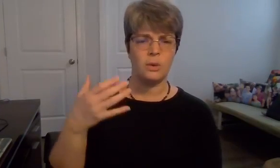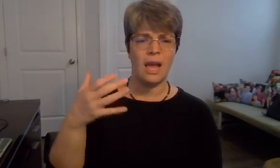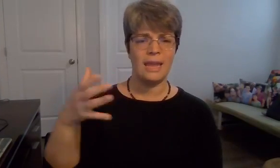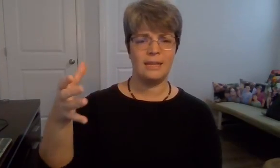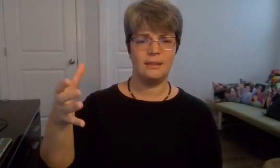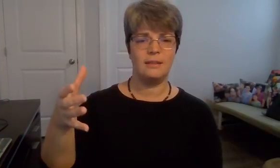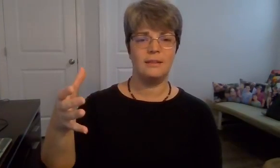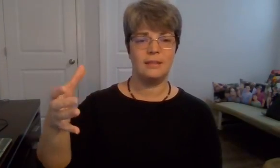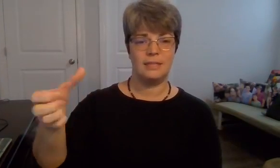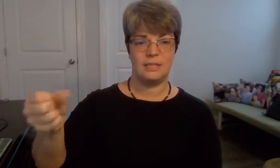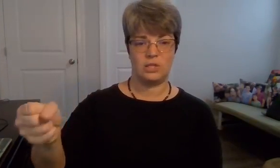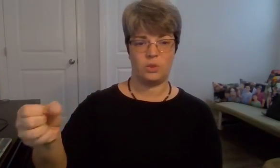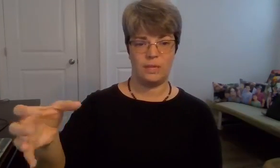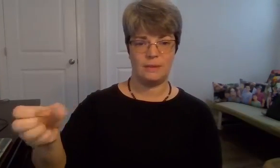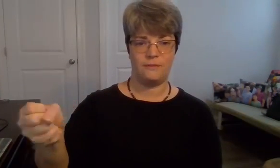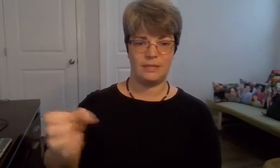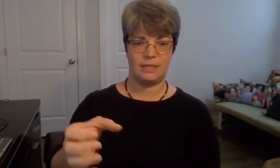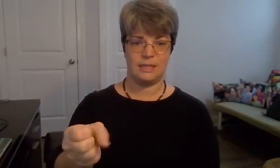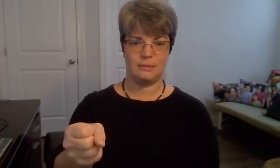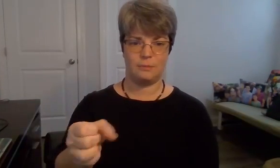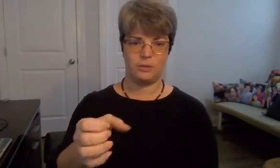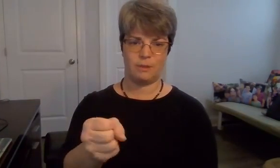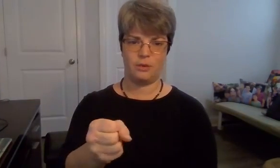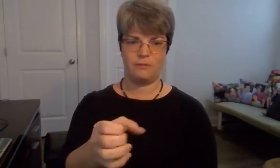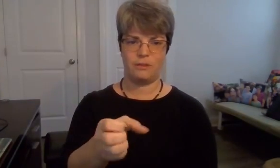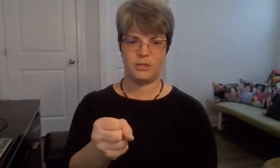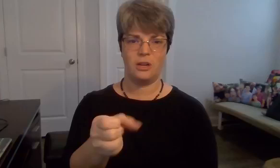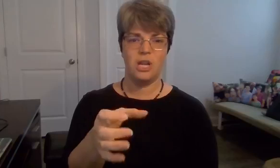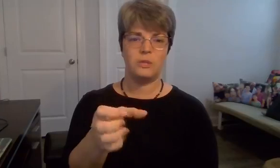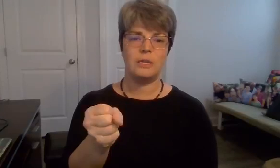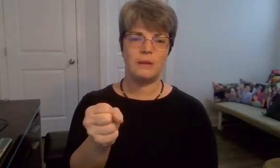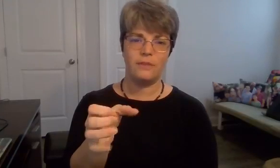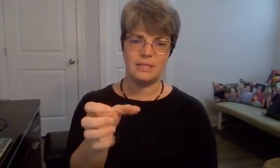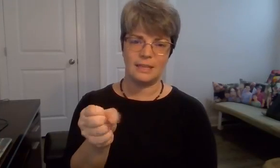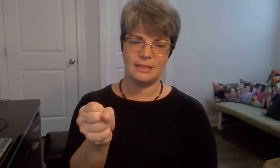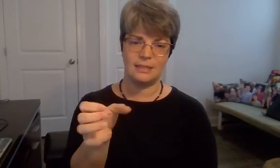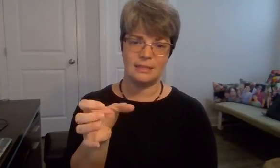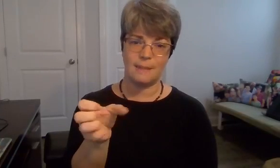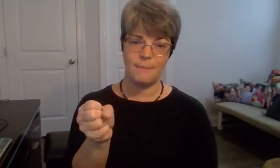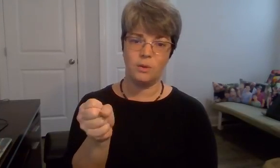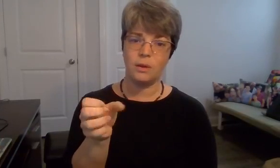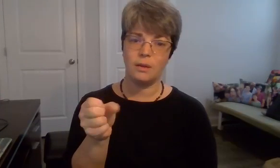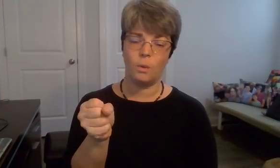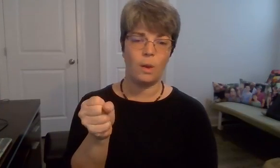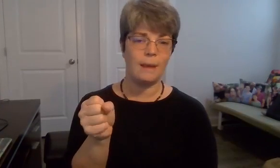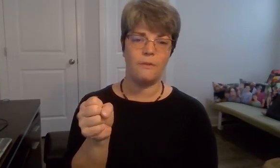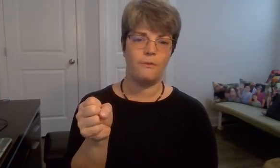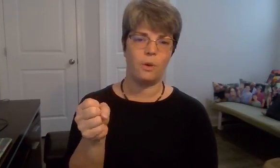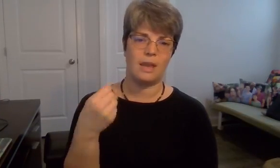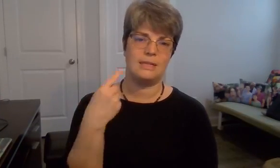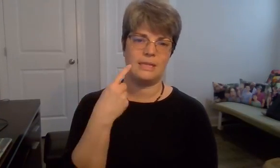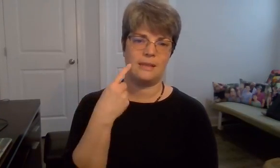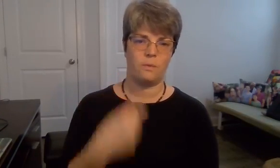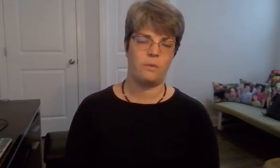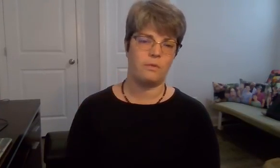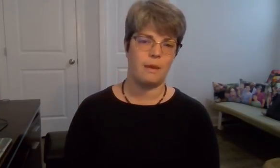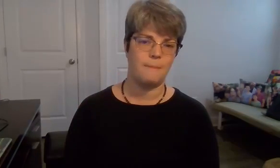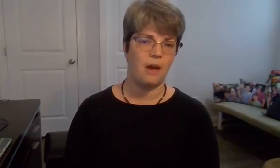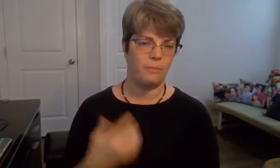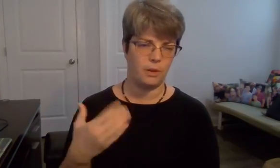So I can squeeze my fist like this. I'll try and put it in front of my shirt. Squeeze my fist like this and say milk way before I can say that word with my mouth because